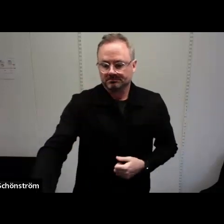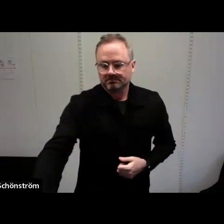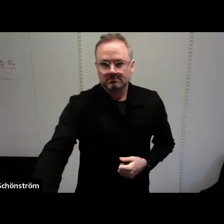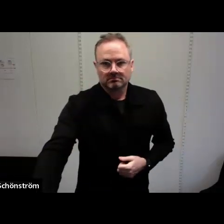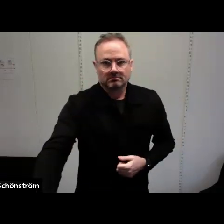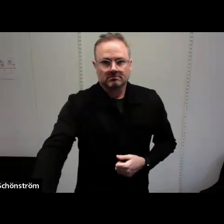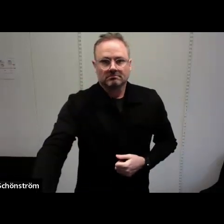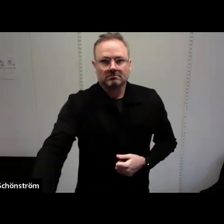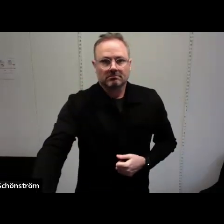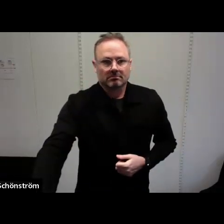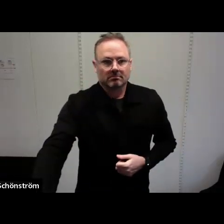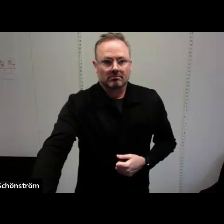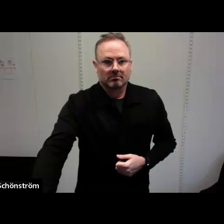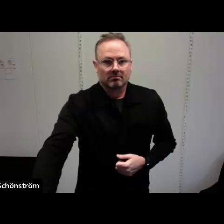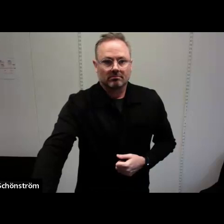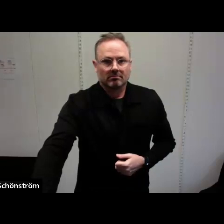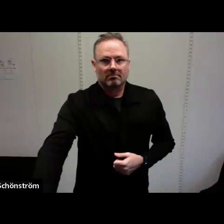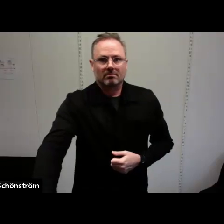today.